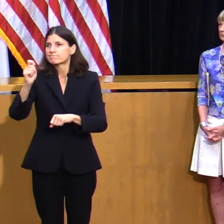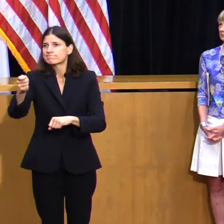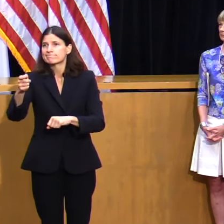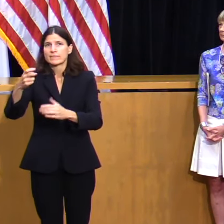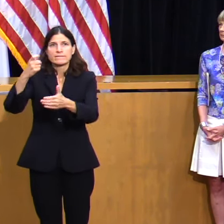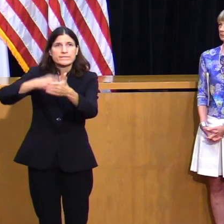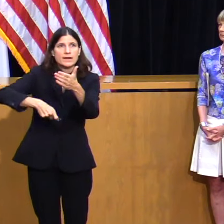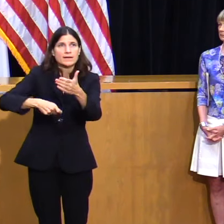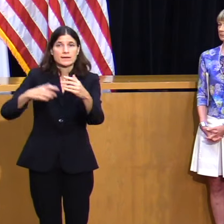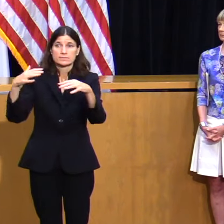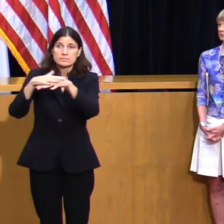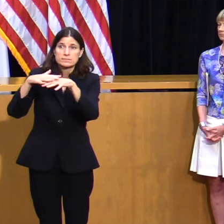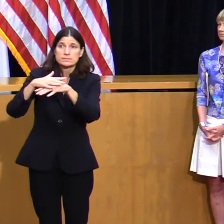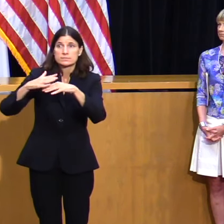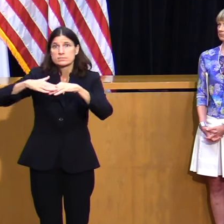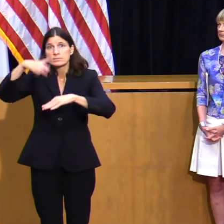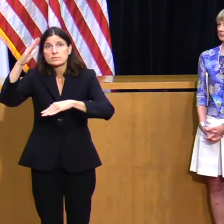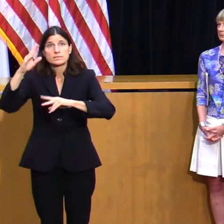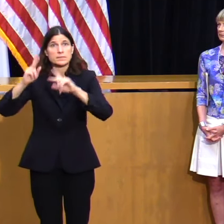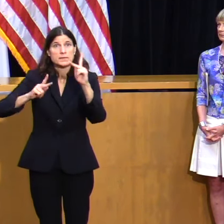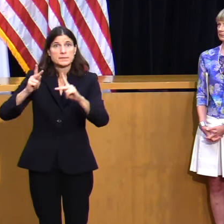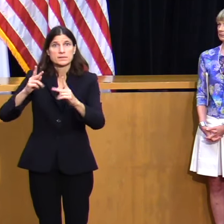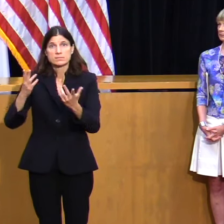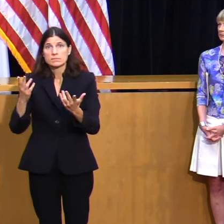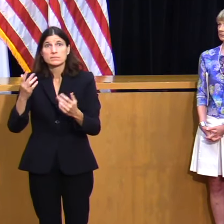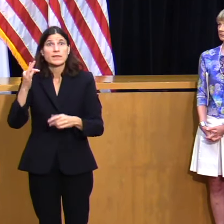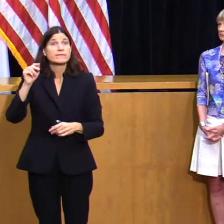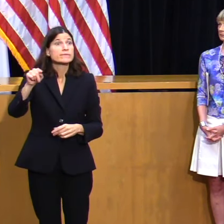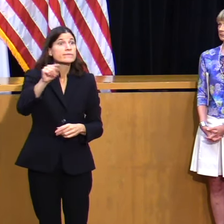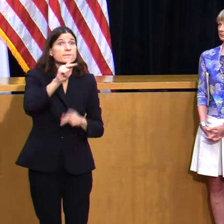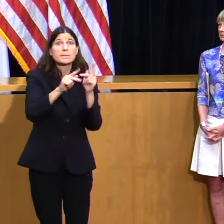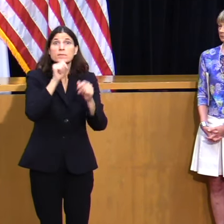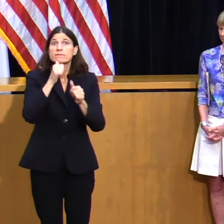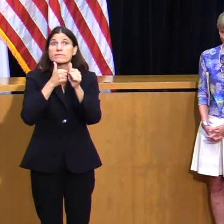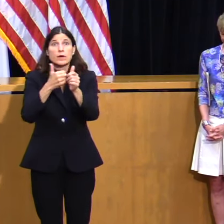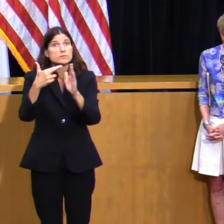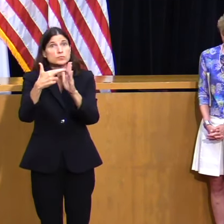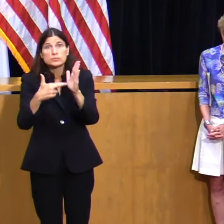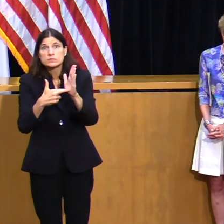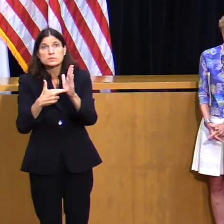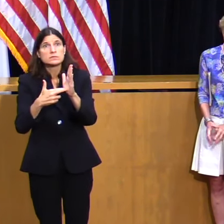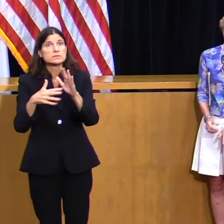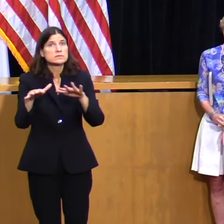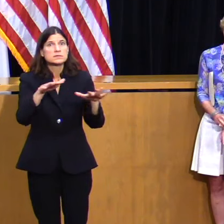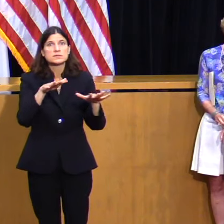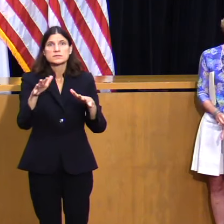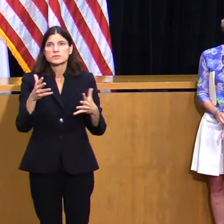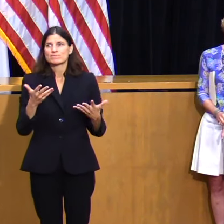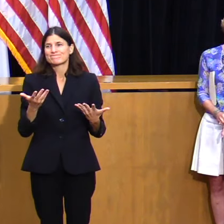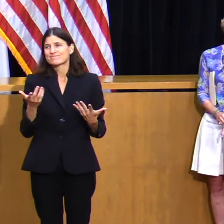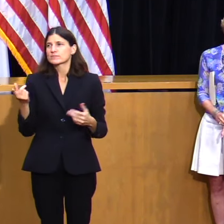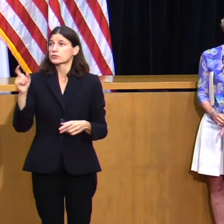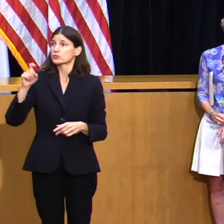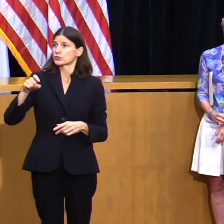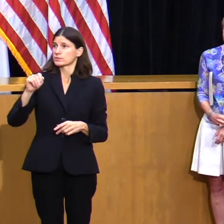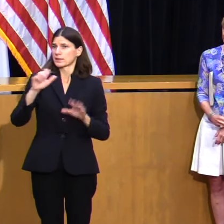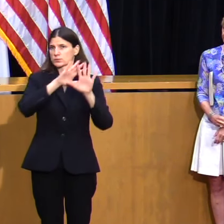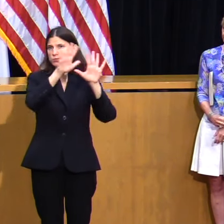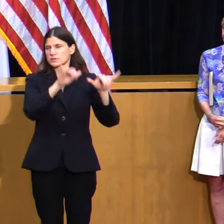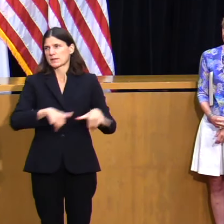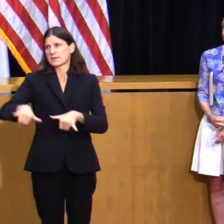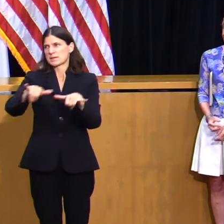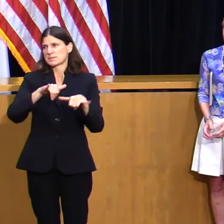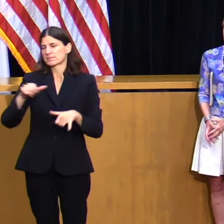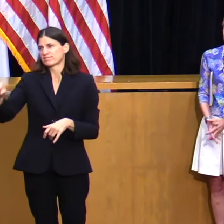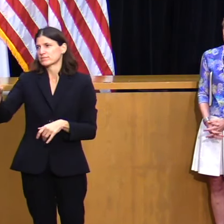don't abide by any of the rules or the criteria associated with the orders that we've issued previously on this stuff. Can the Lieutenant Governor speak at